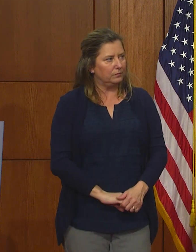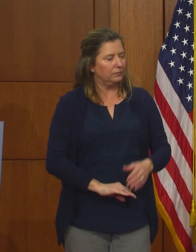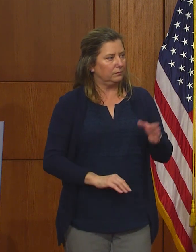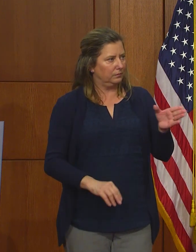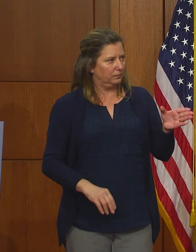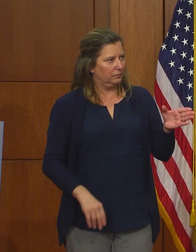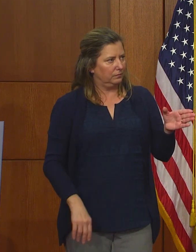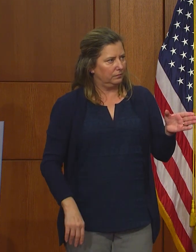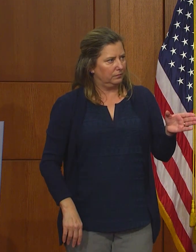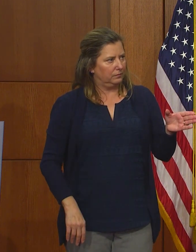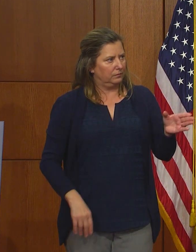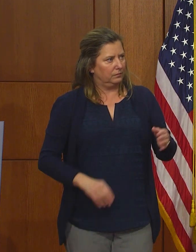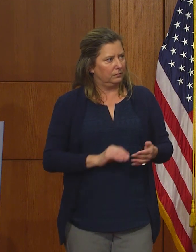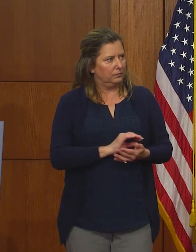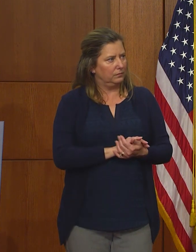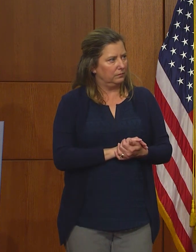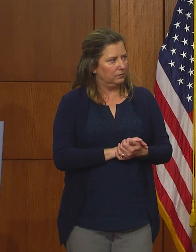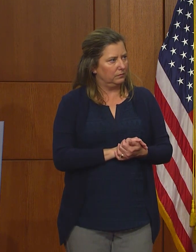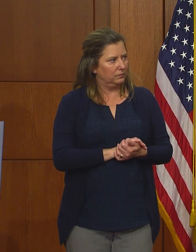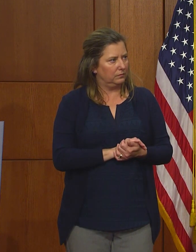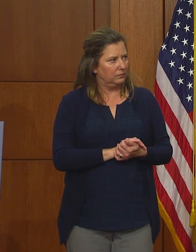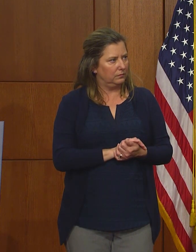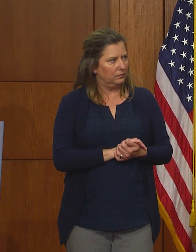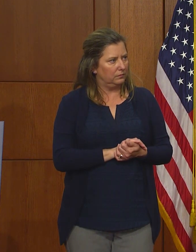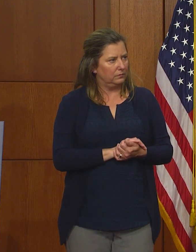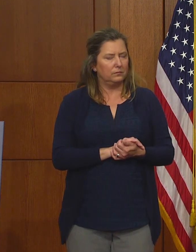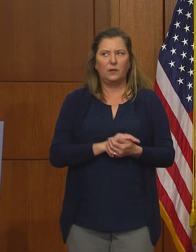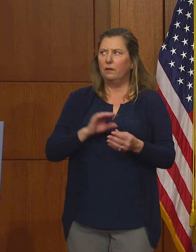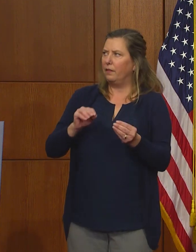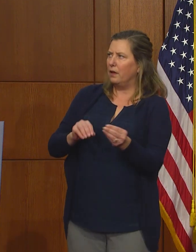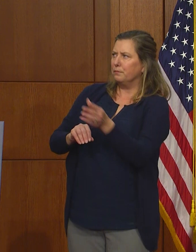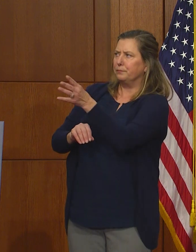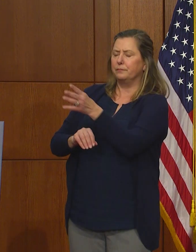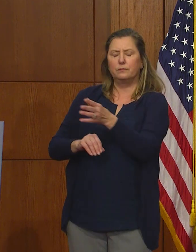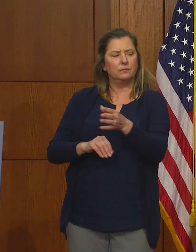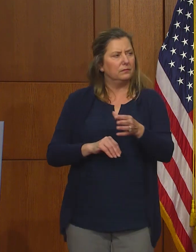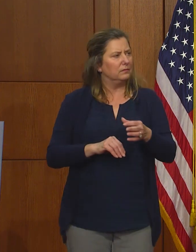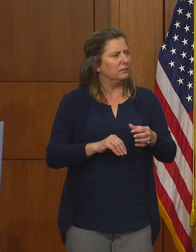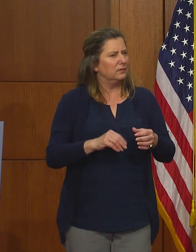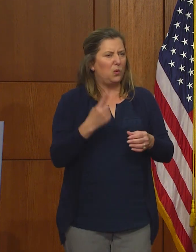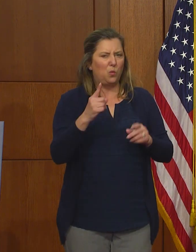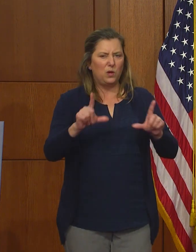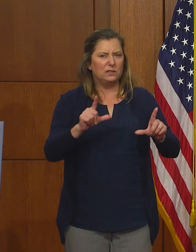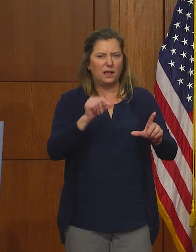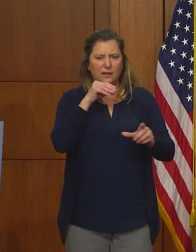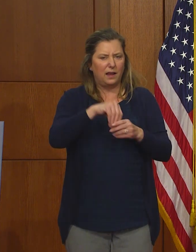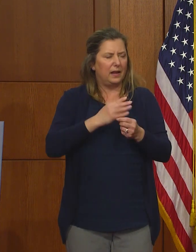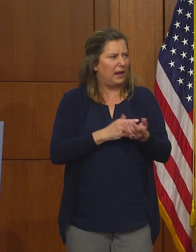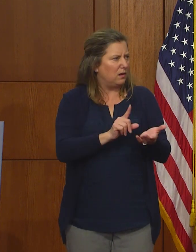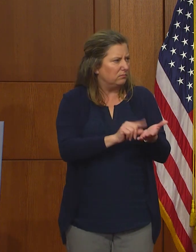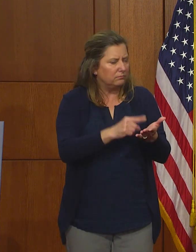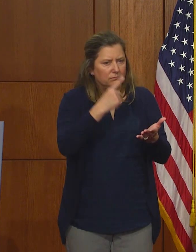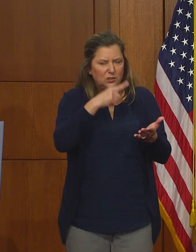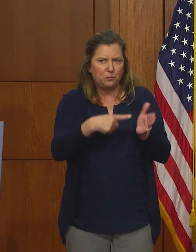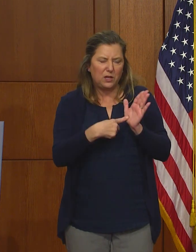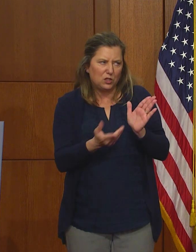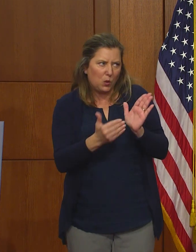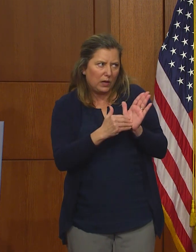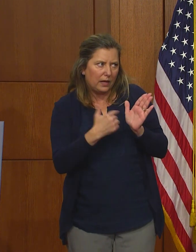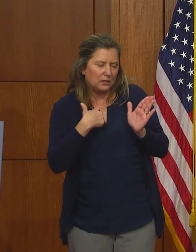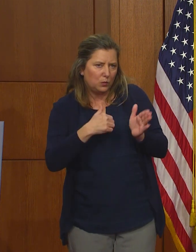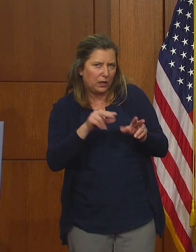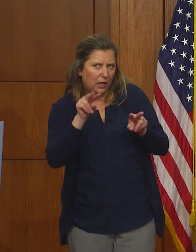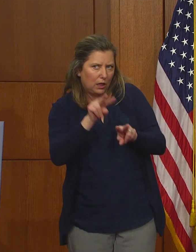One of the charts that was up there, it said growth rate is missing from our package. I think it'd be helpful if you could share it again, just so we could look at it. And